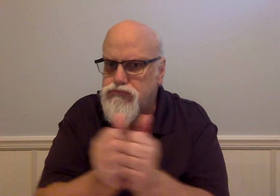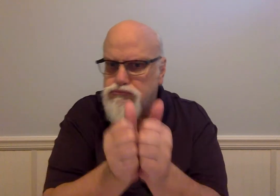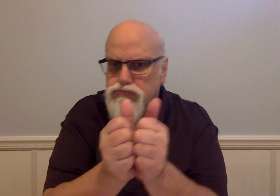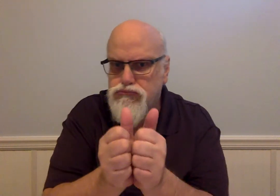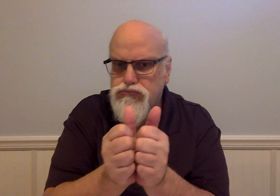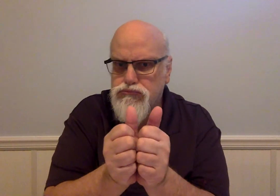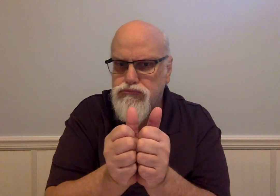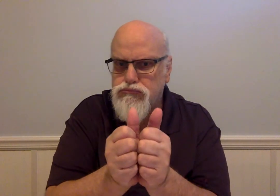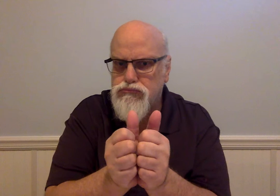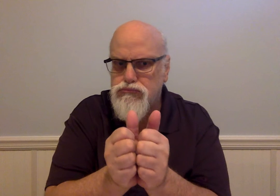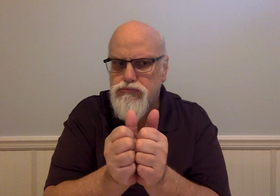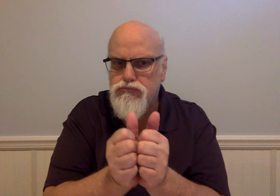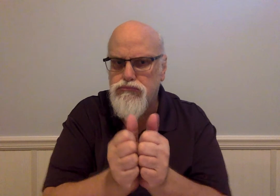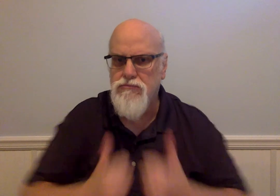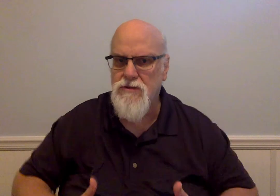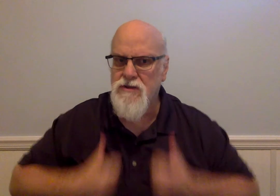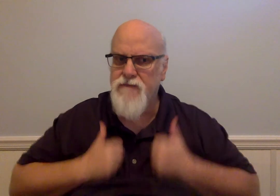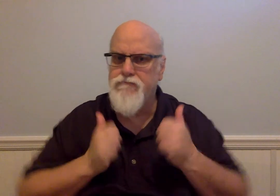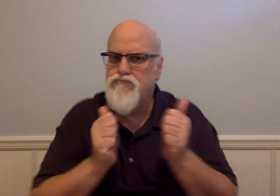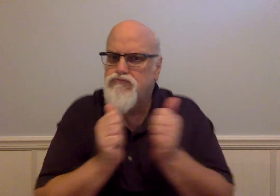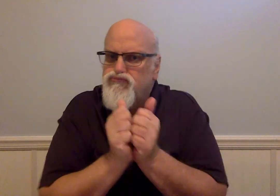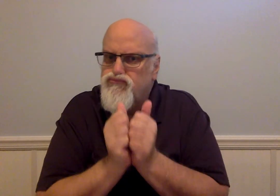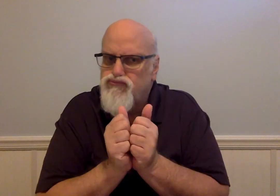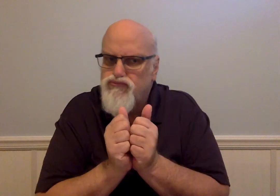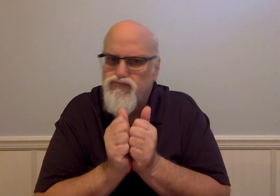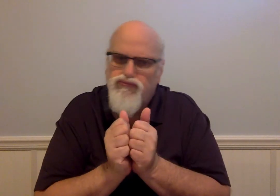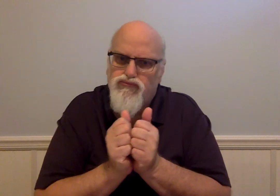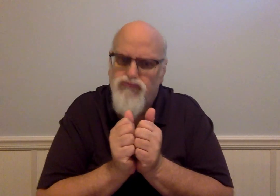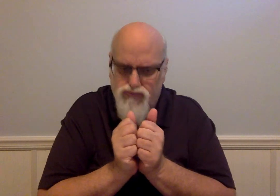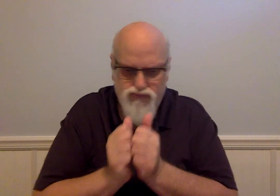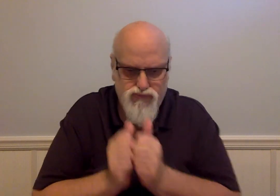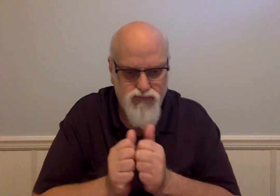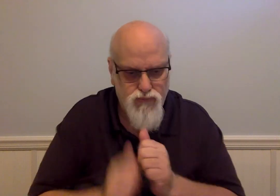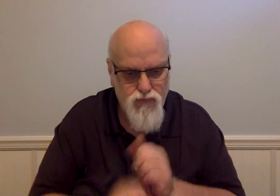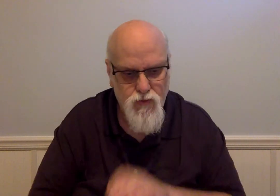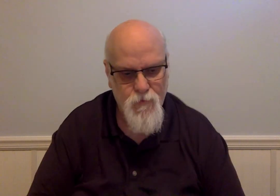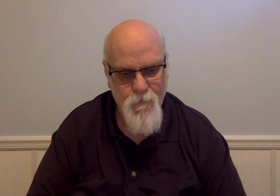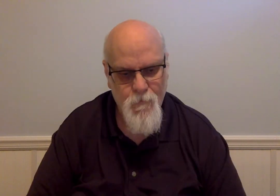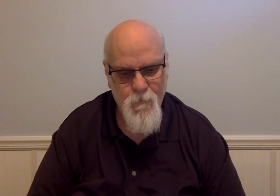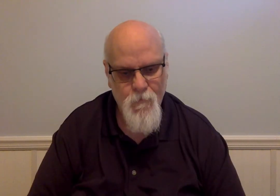You live together, maybe. So live with someone or together.